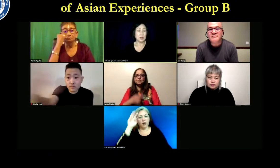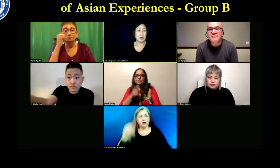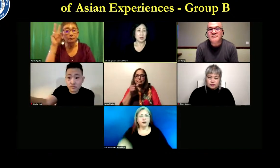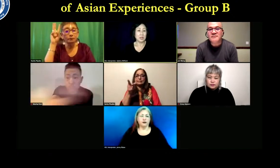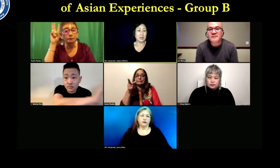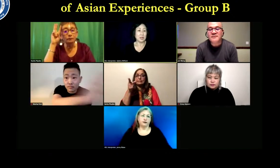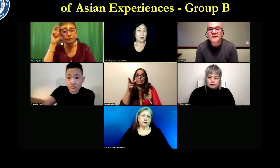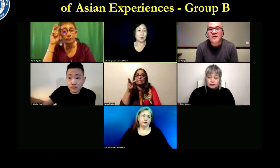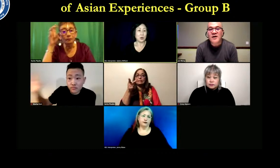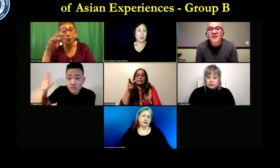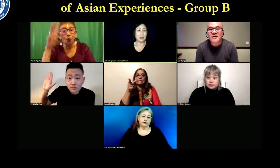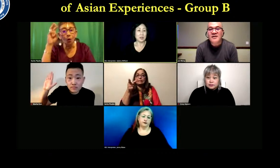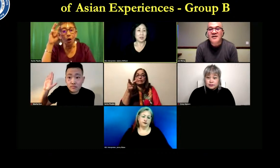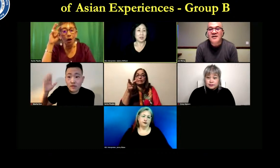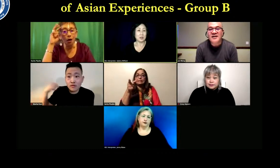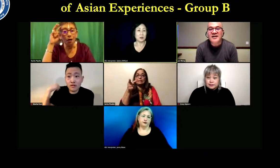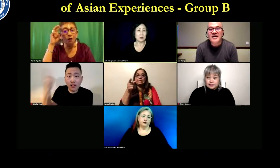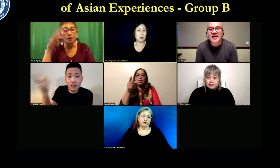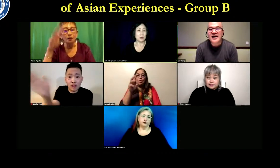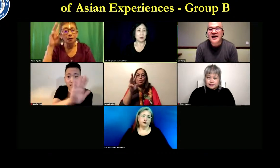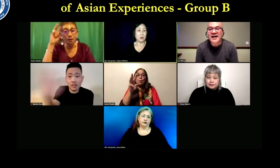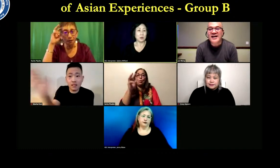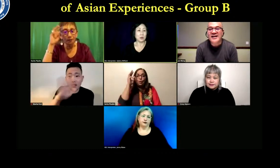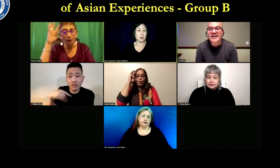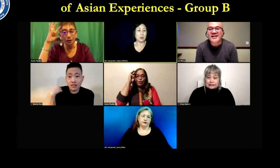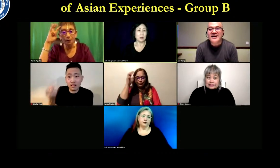Sunita, and then Wuhan?